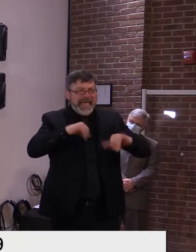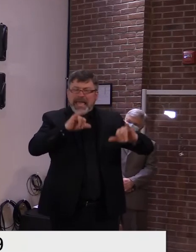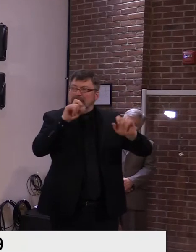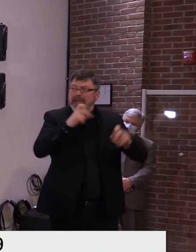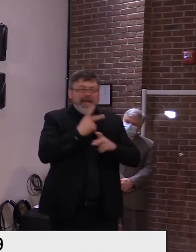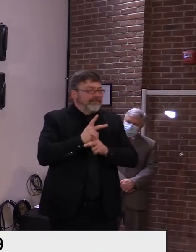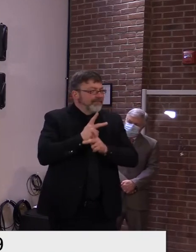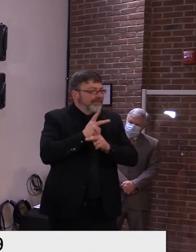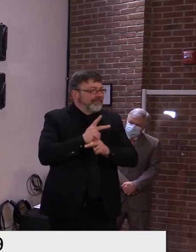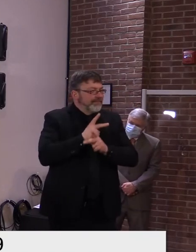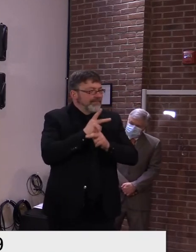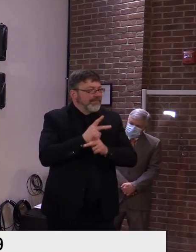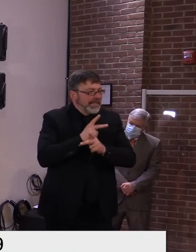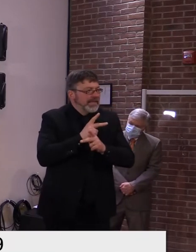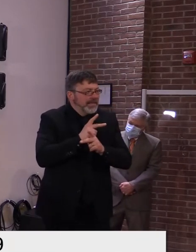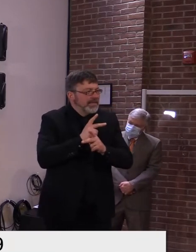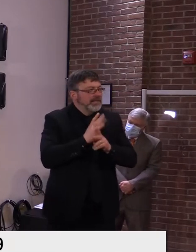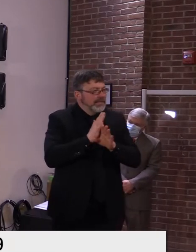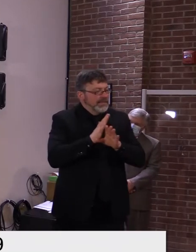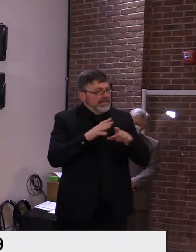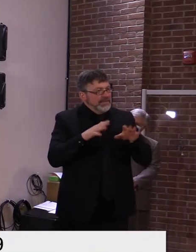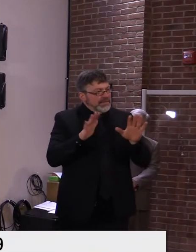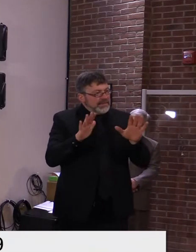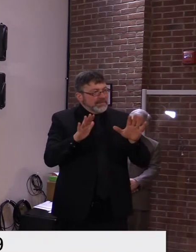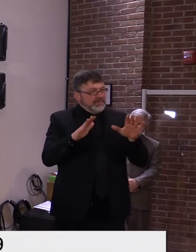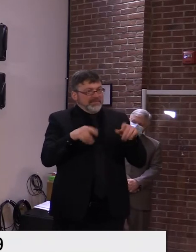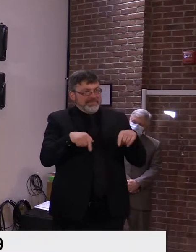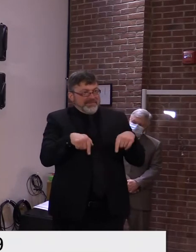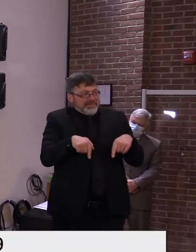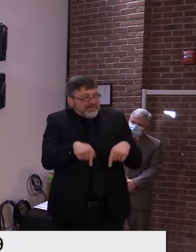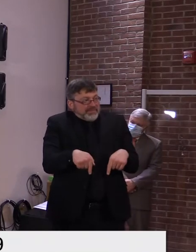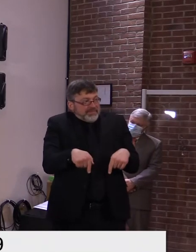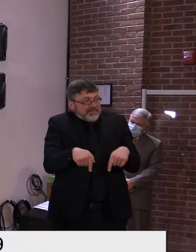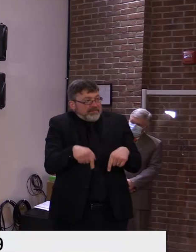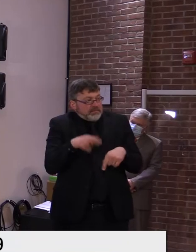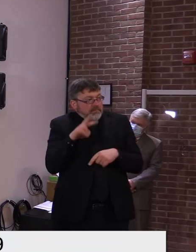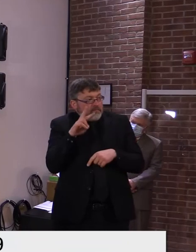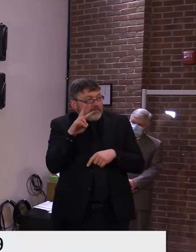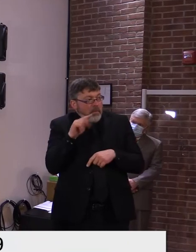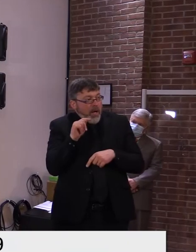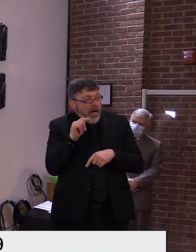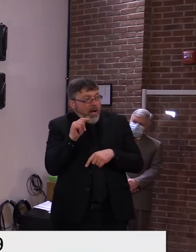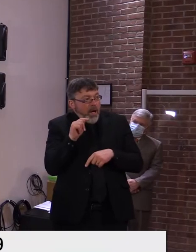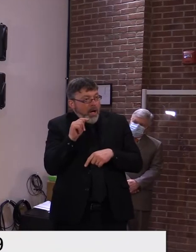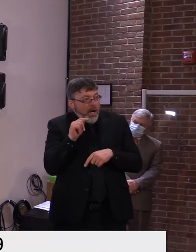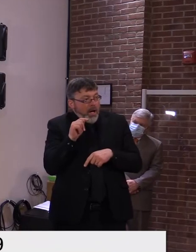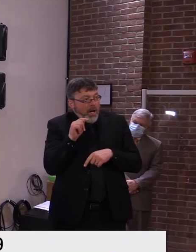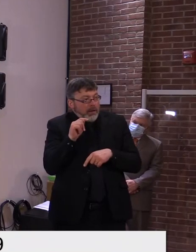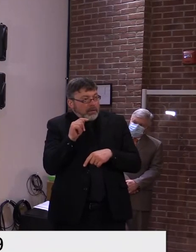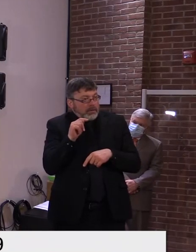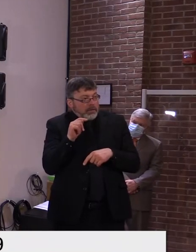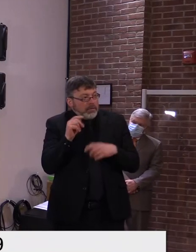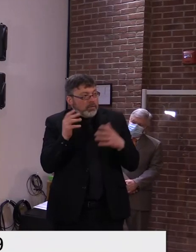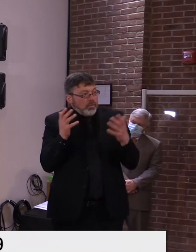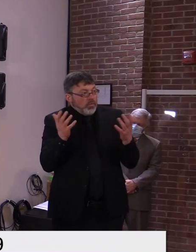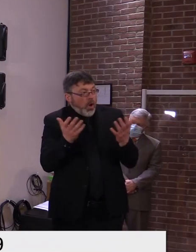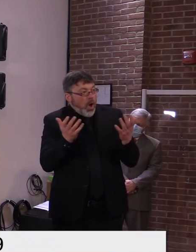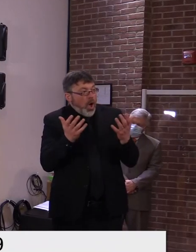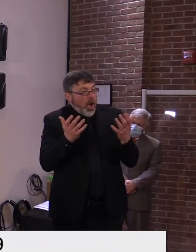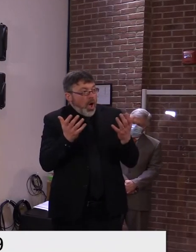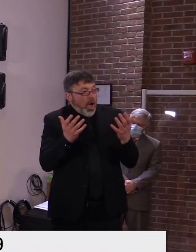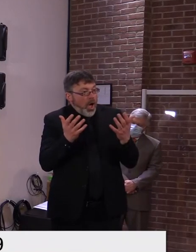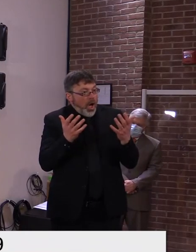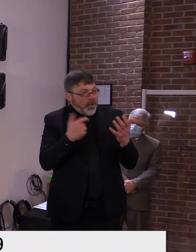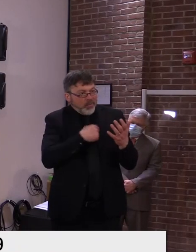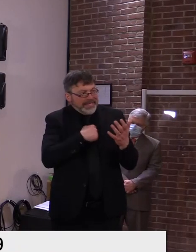have now, one thing that is not tying them together is large gatherings, or